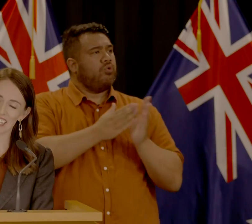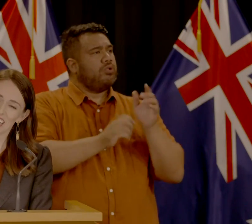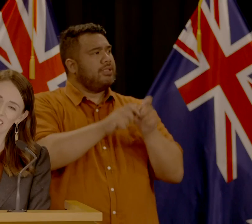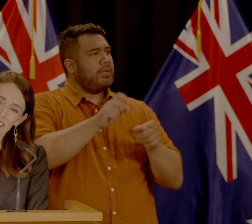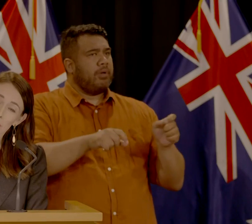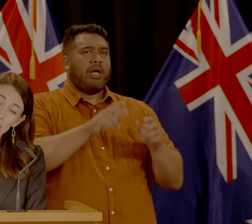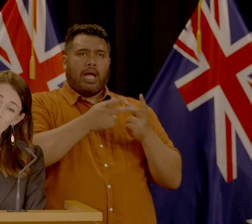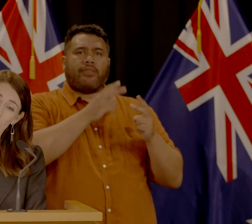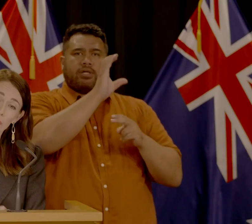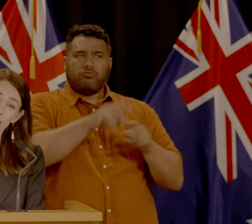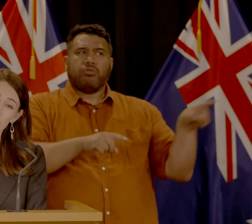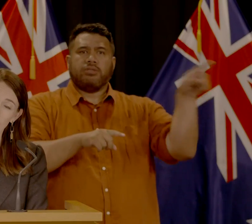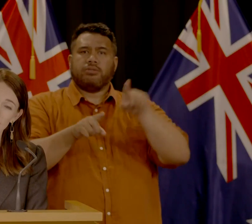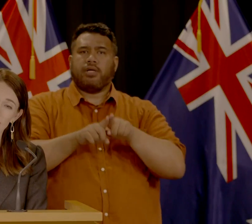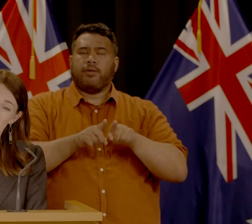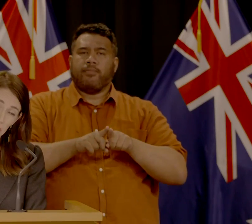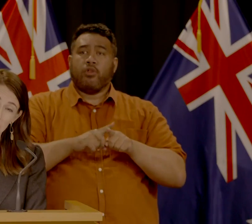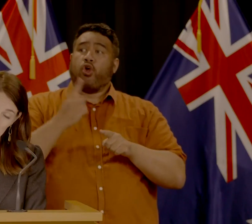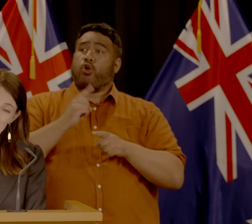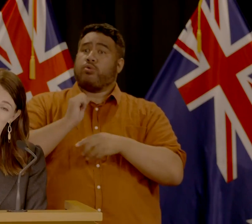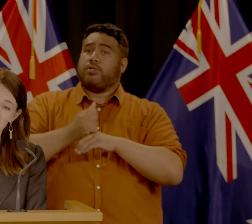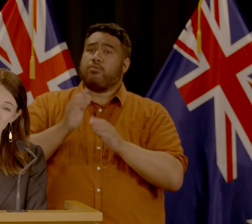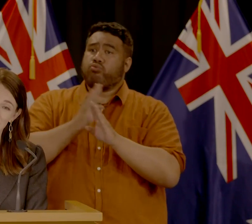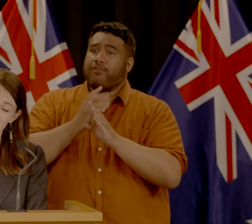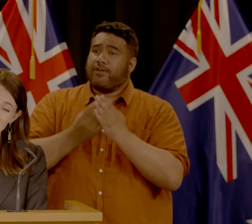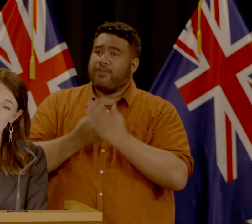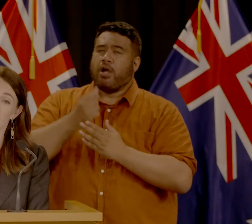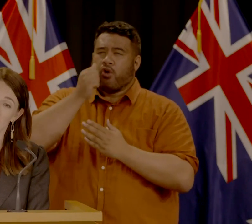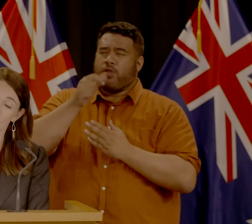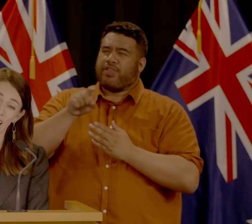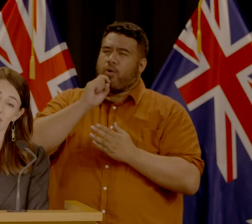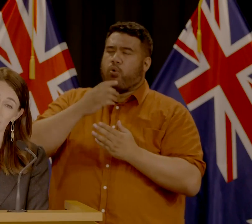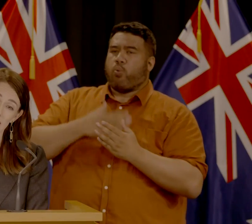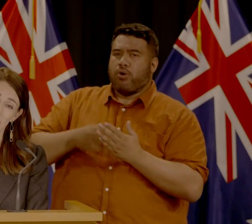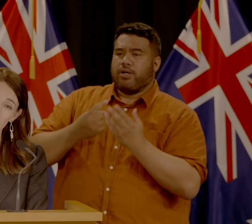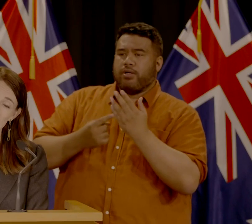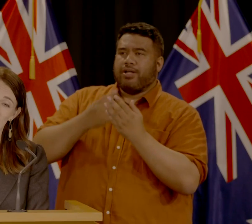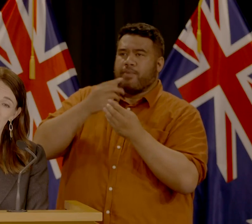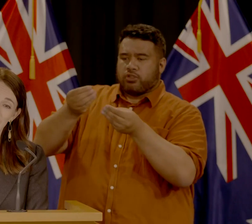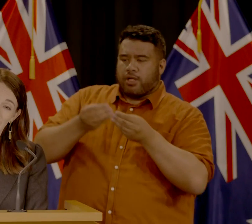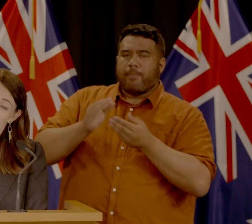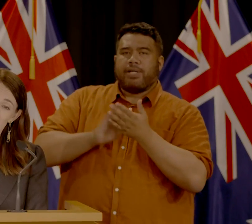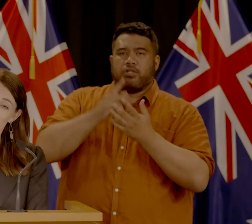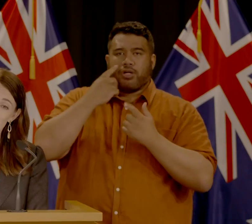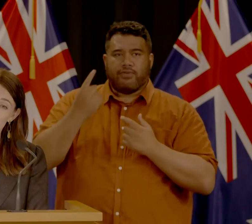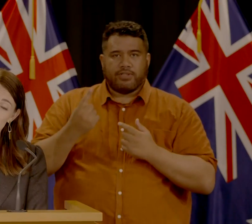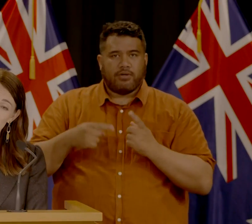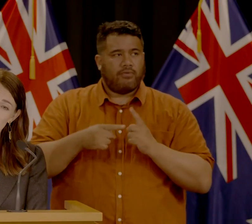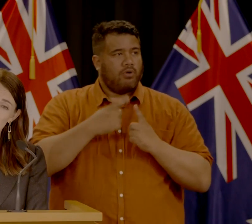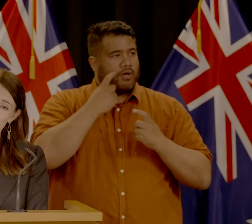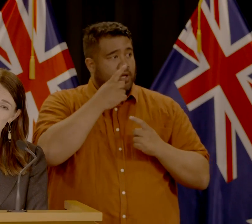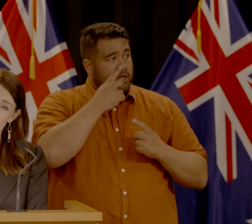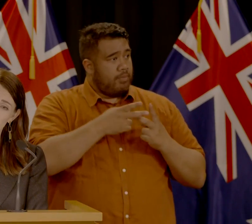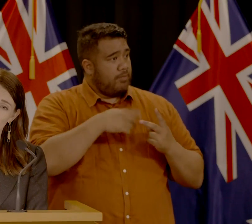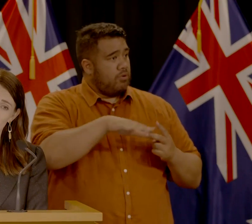Zealanders. And I think people who are putting on private events will really appreciate having that guidance about how to look after themselves and others who they may be wishing